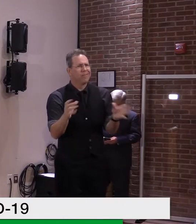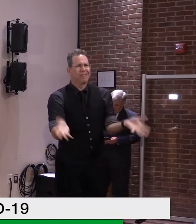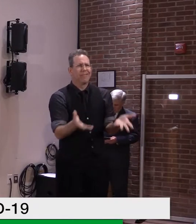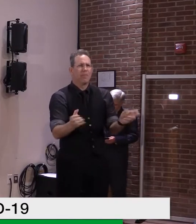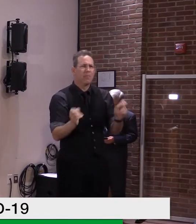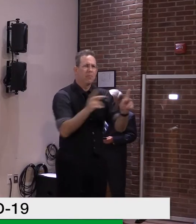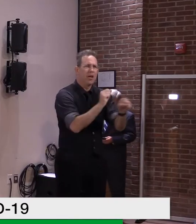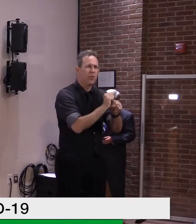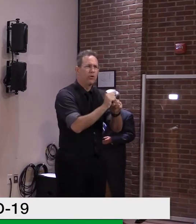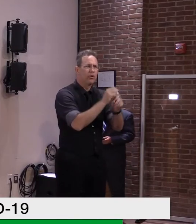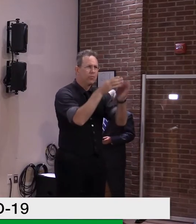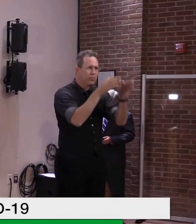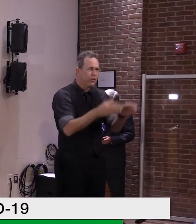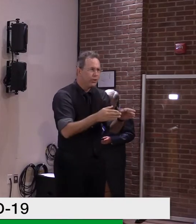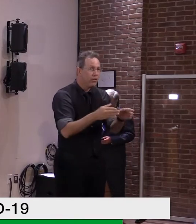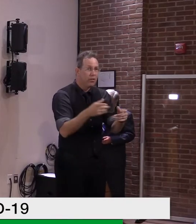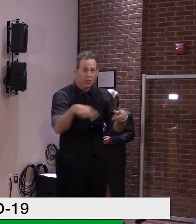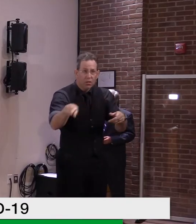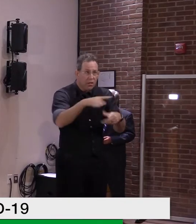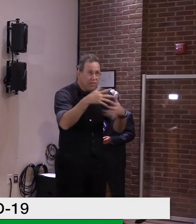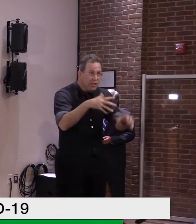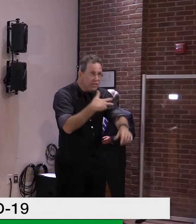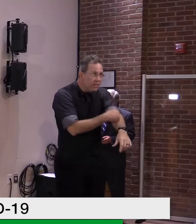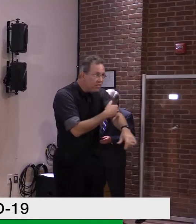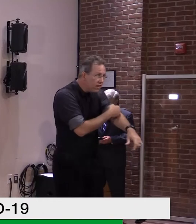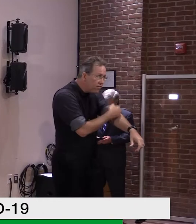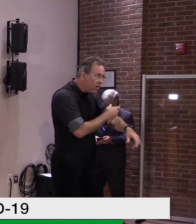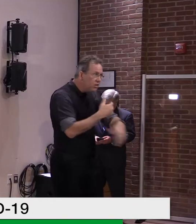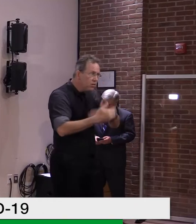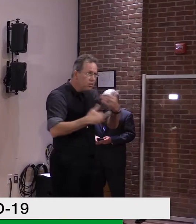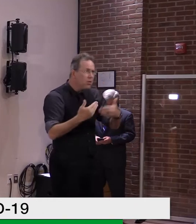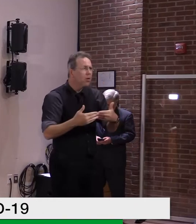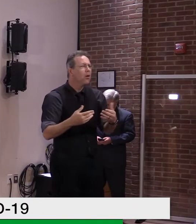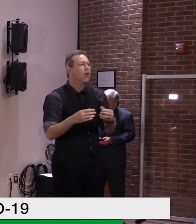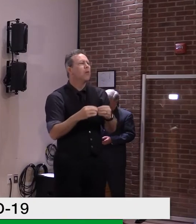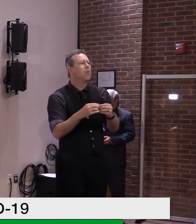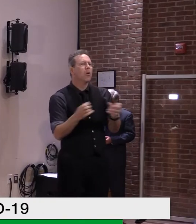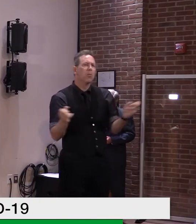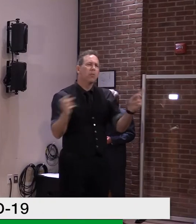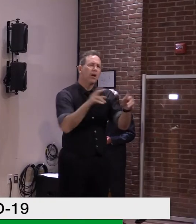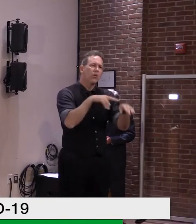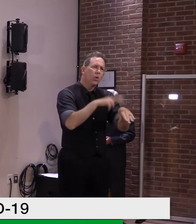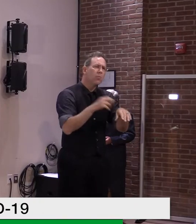the more normal we get, and with schools